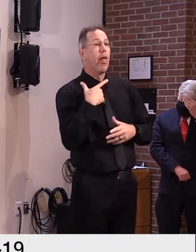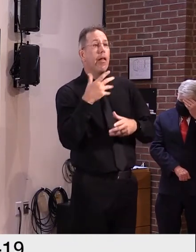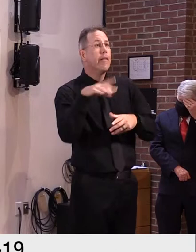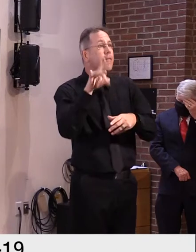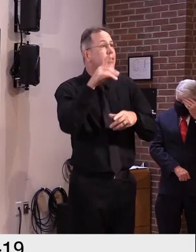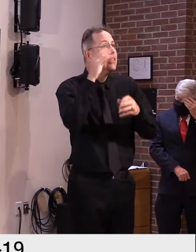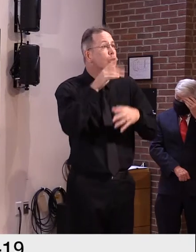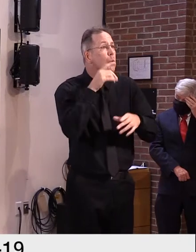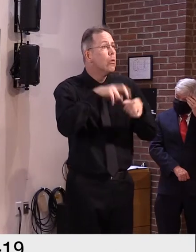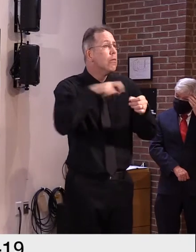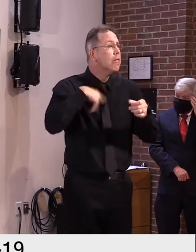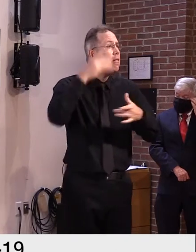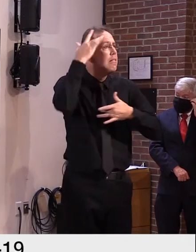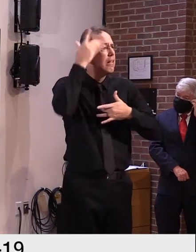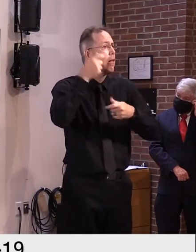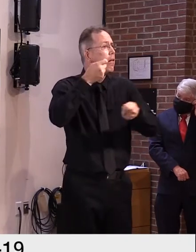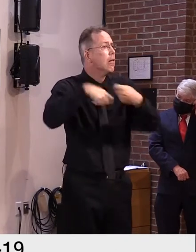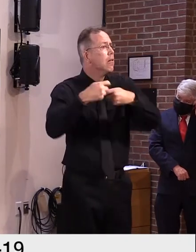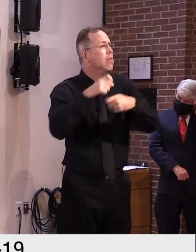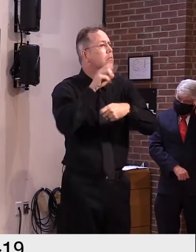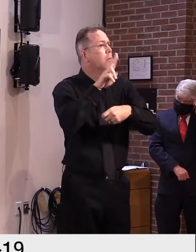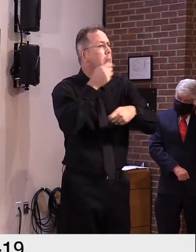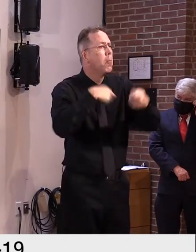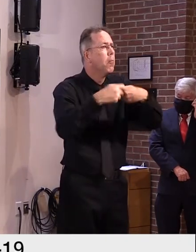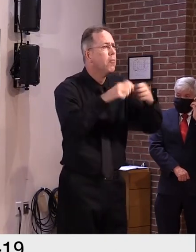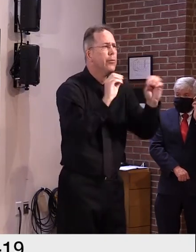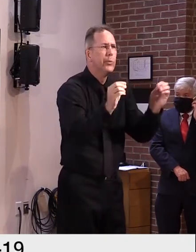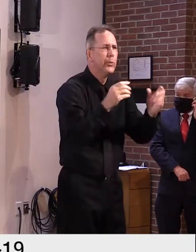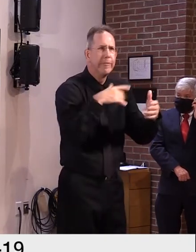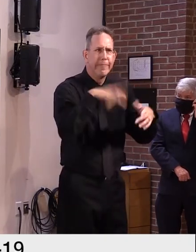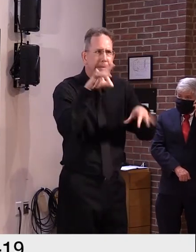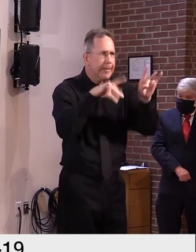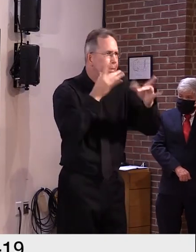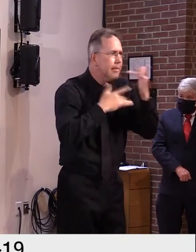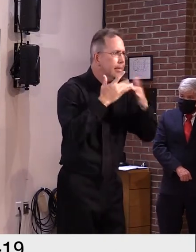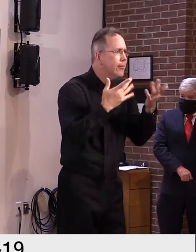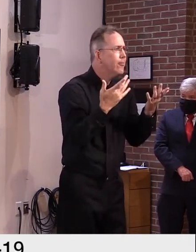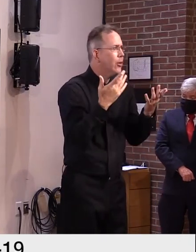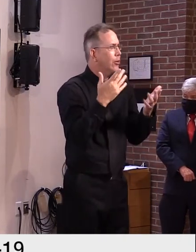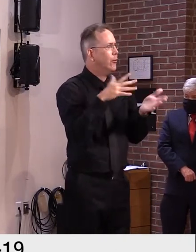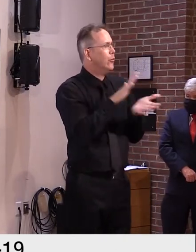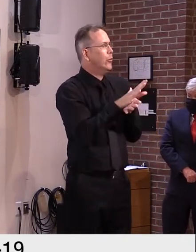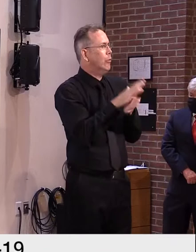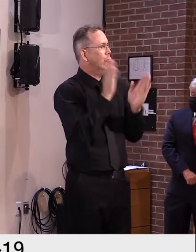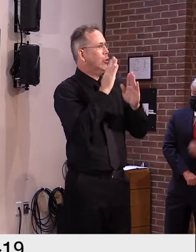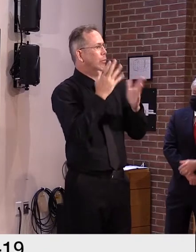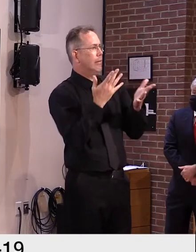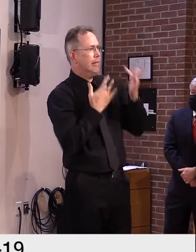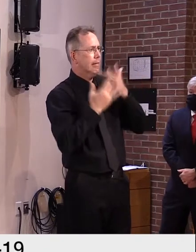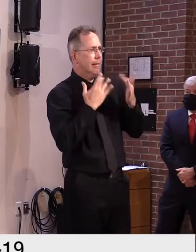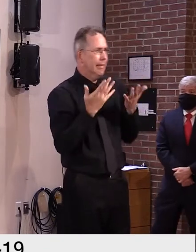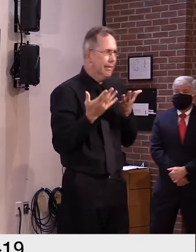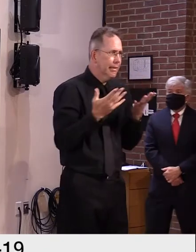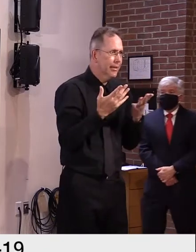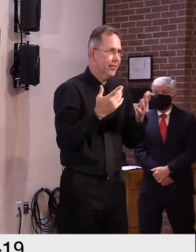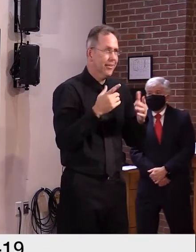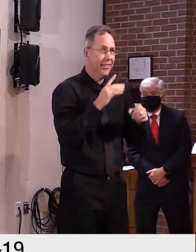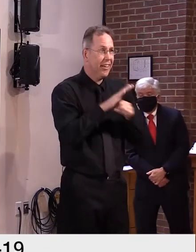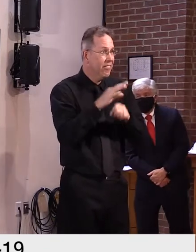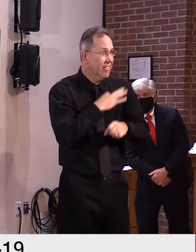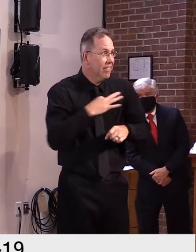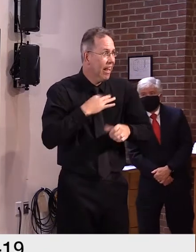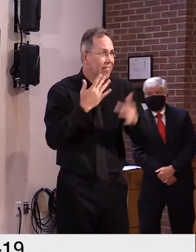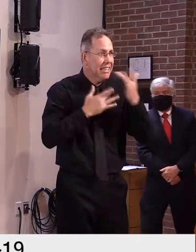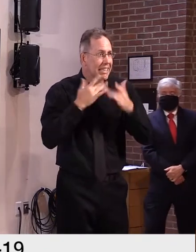operating schools are, you know, fairly fragile, if you will. And a big part of logistics is staff availability, which will vary from district